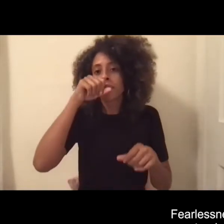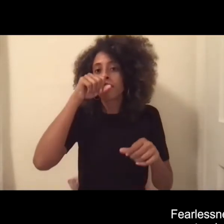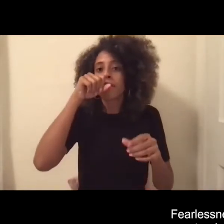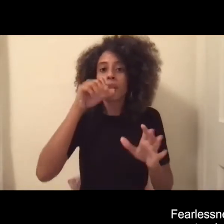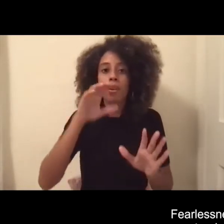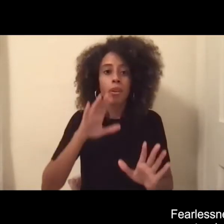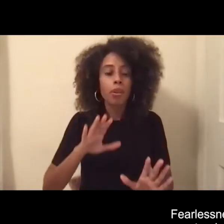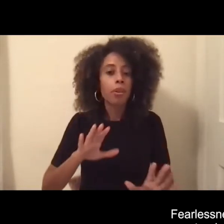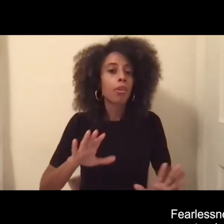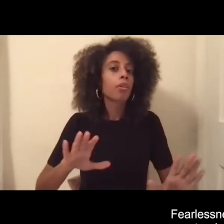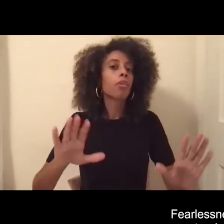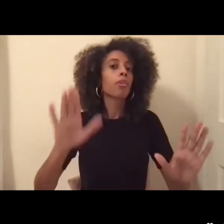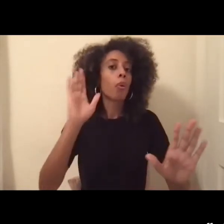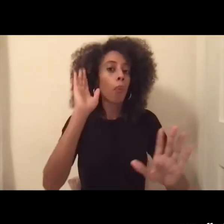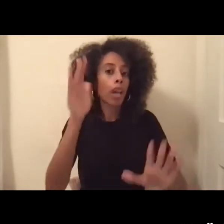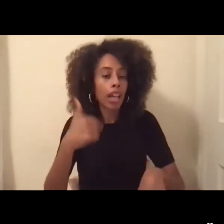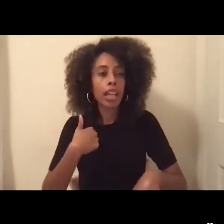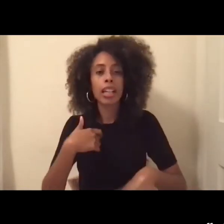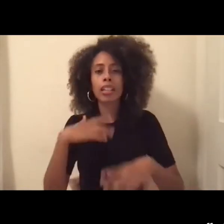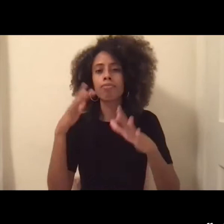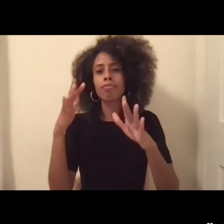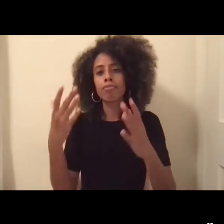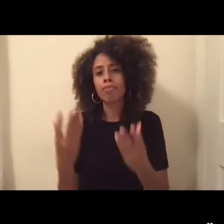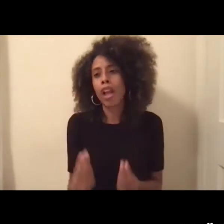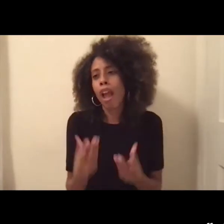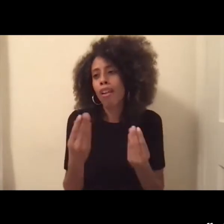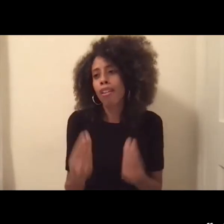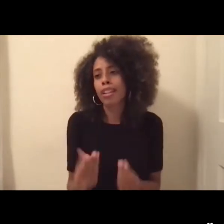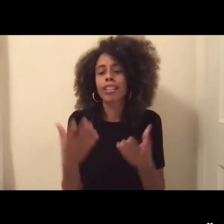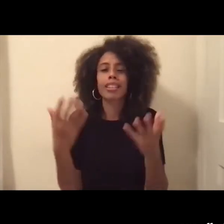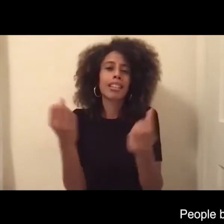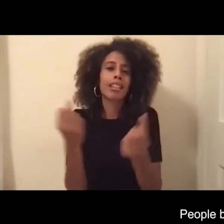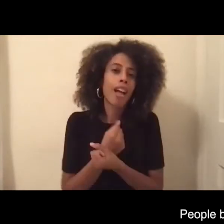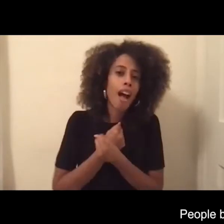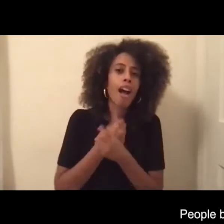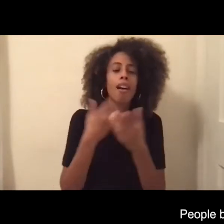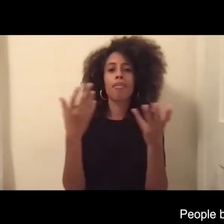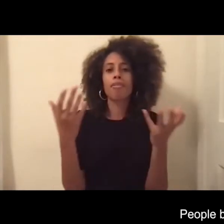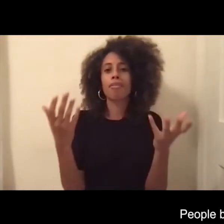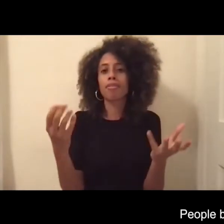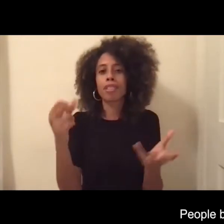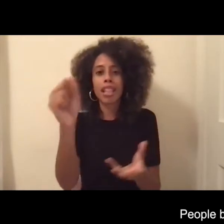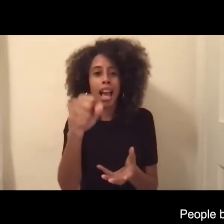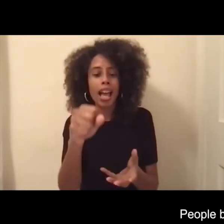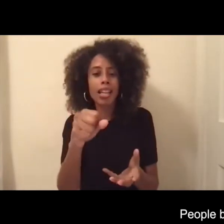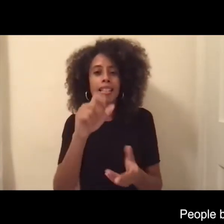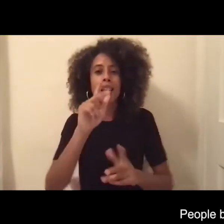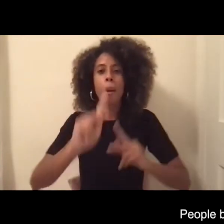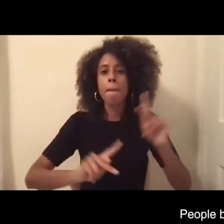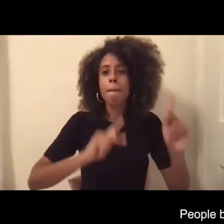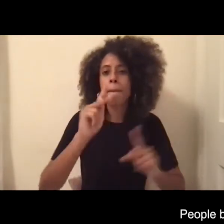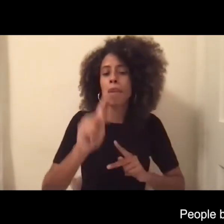tenderness, love, aura, effortlessness, yes, people bridging across